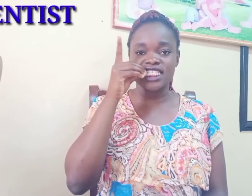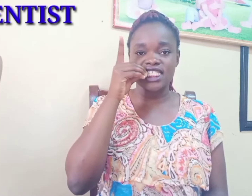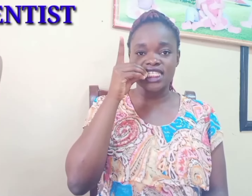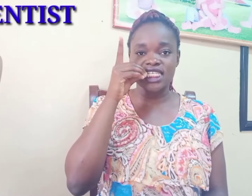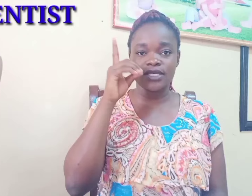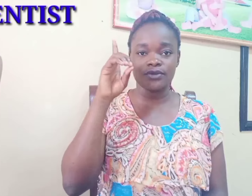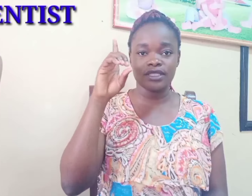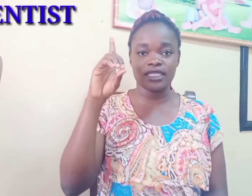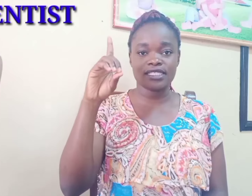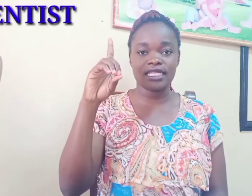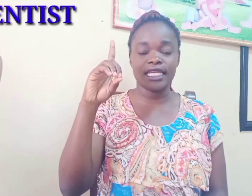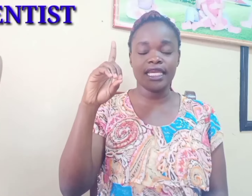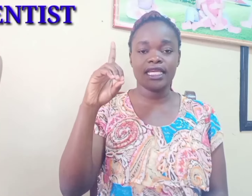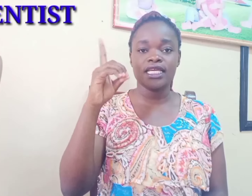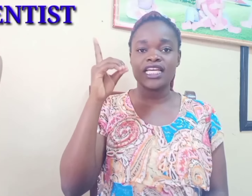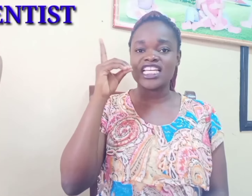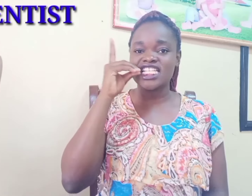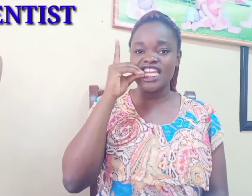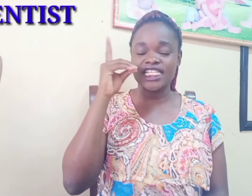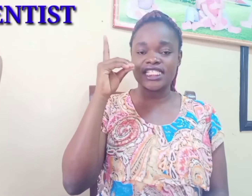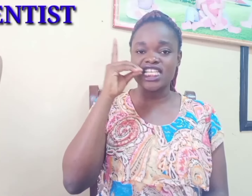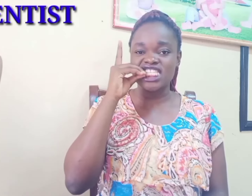Dentist with letter D, dentist,